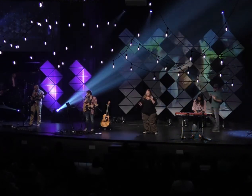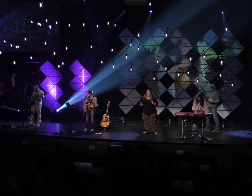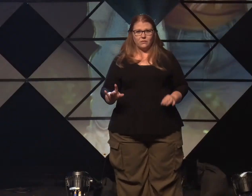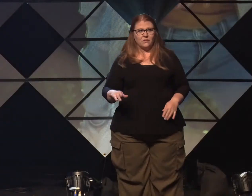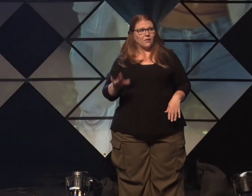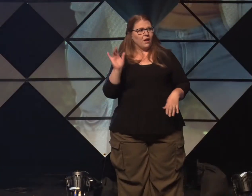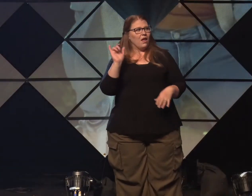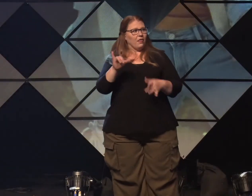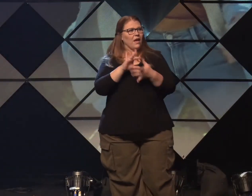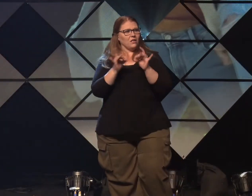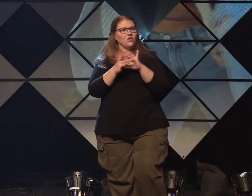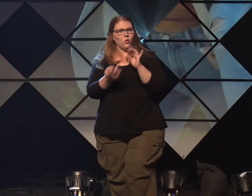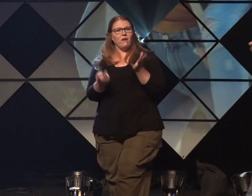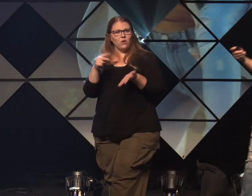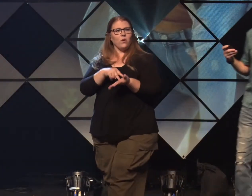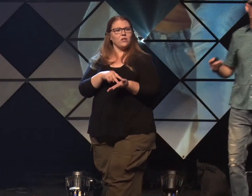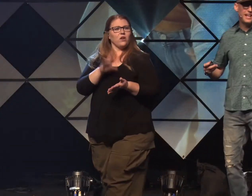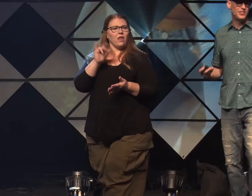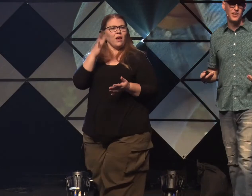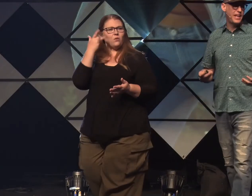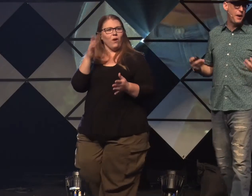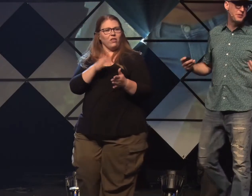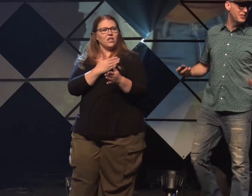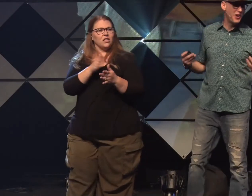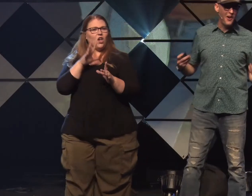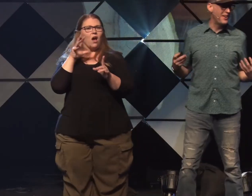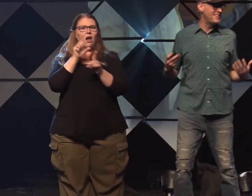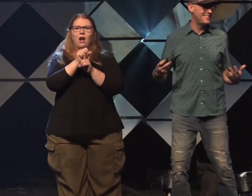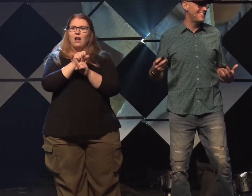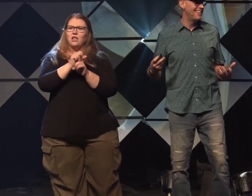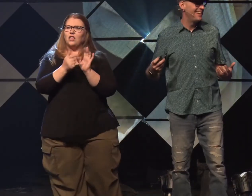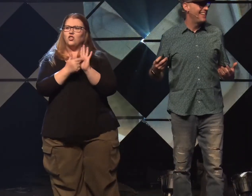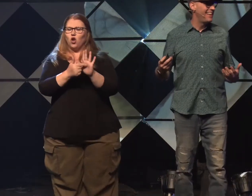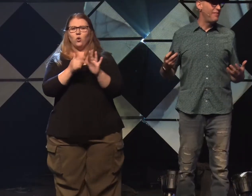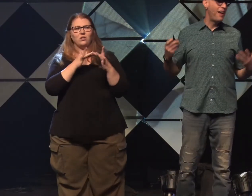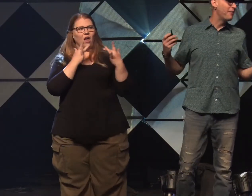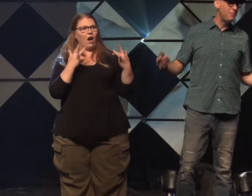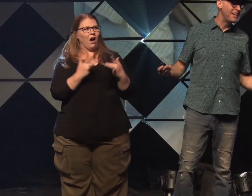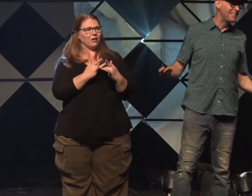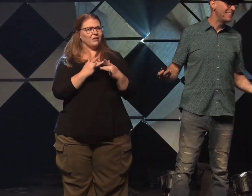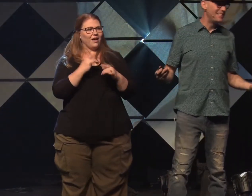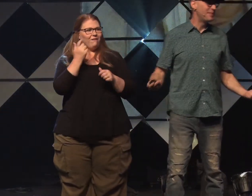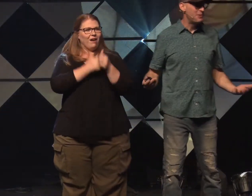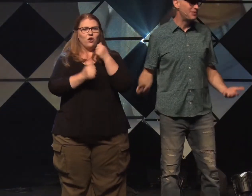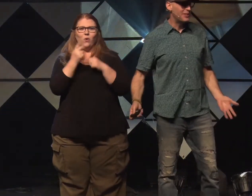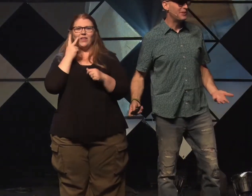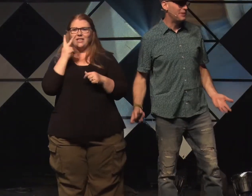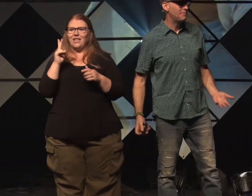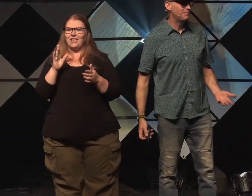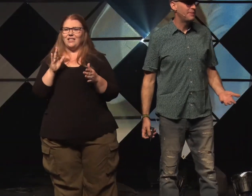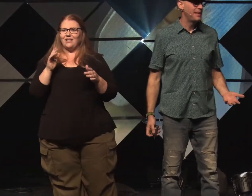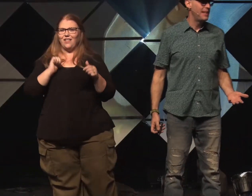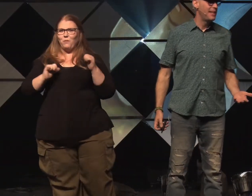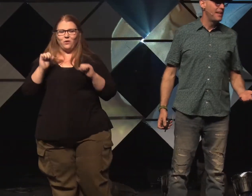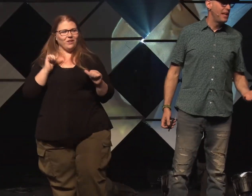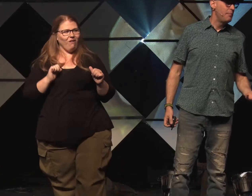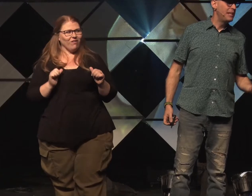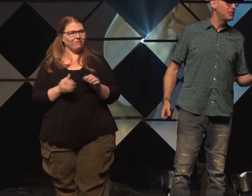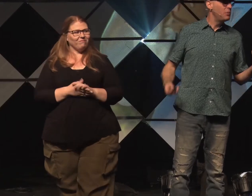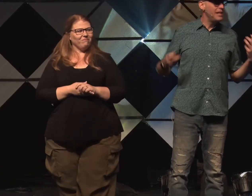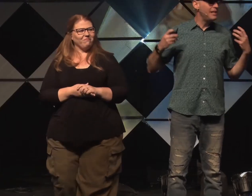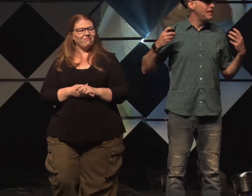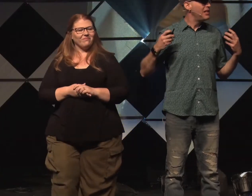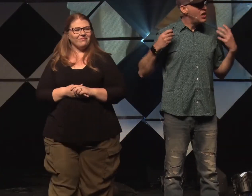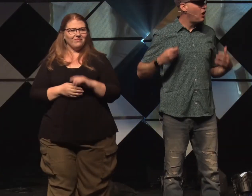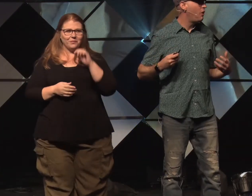That's the story of the resurrection, and that's why that song captures the hearts of everybody that sees the musical.